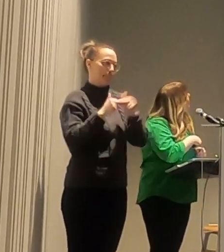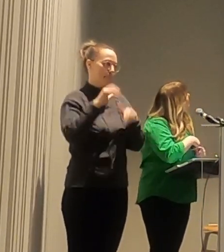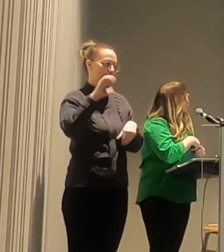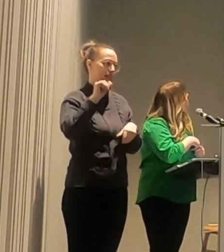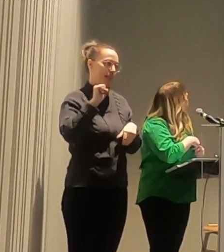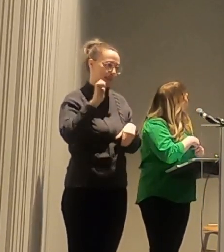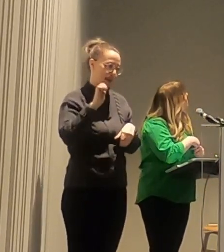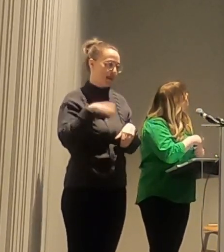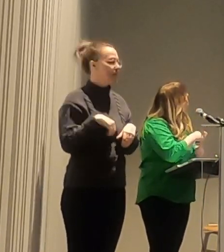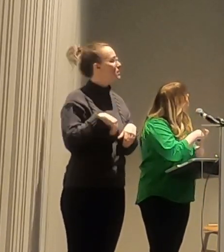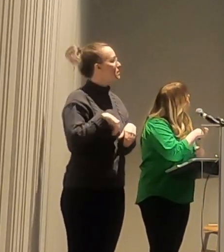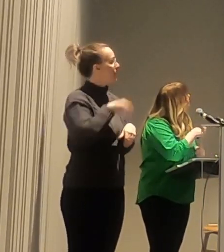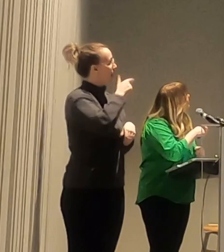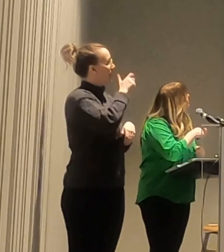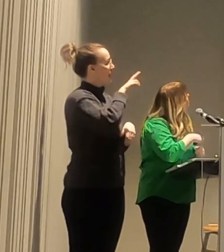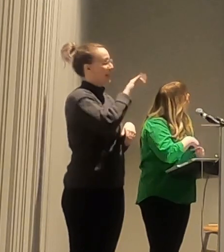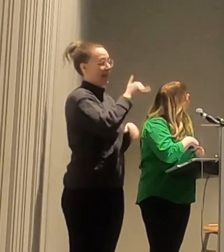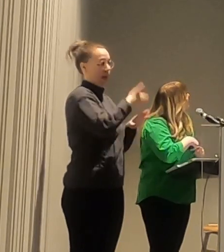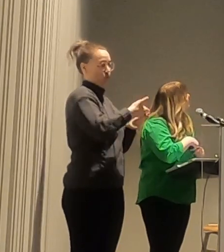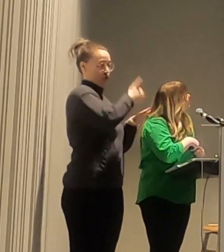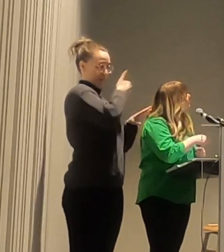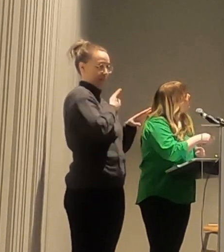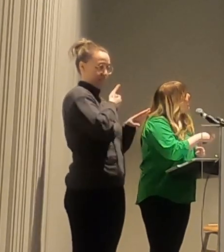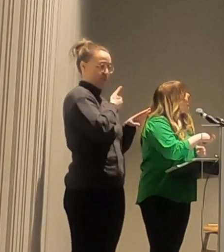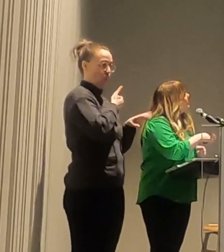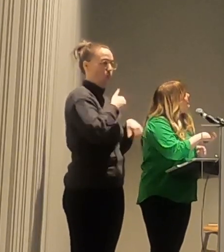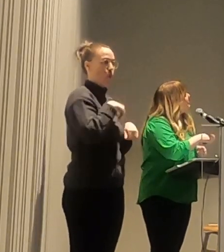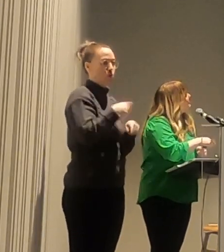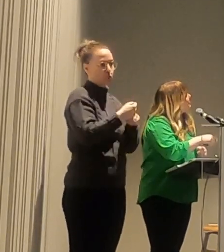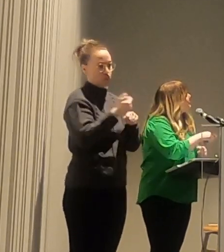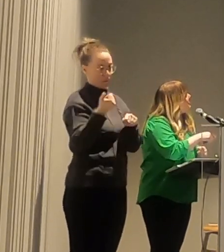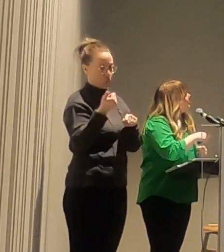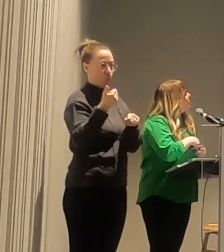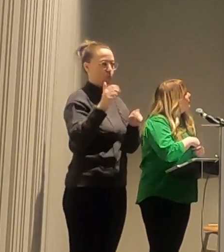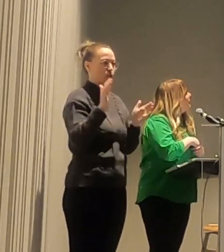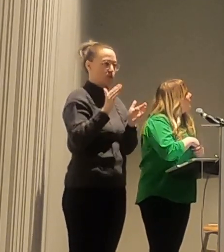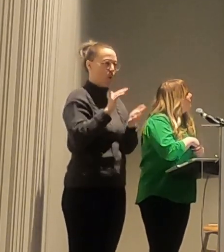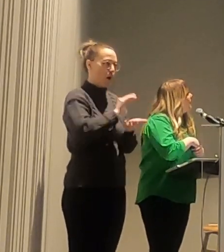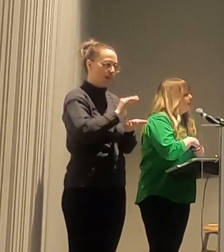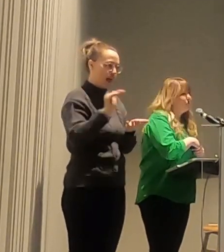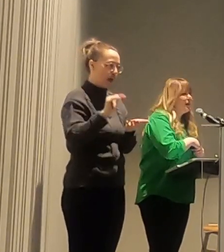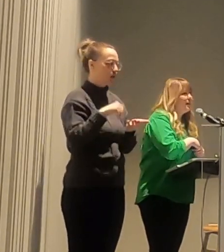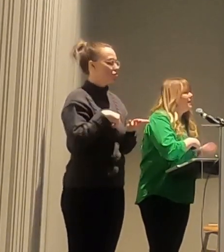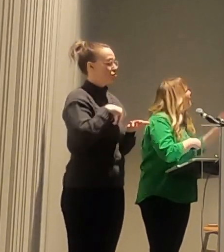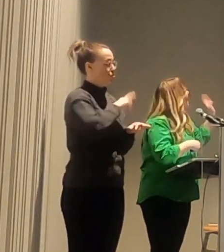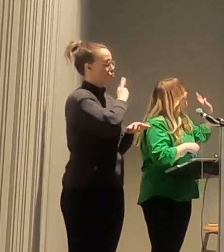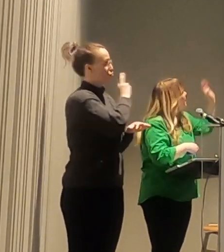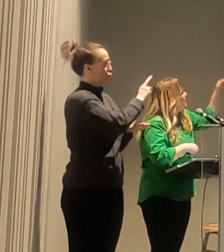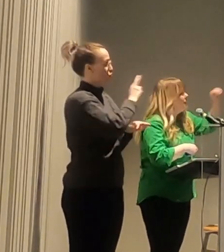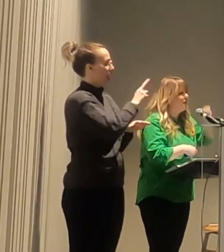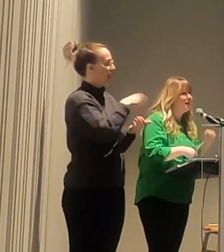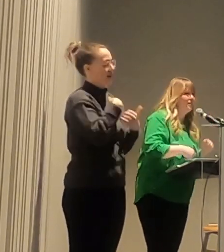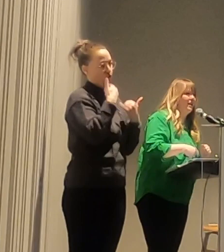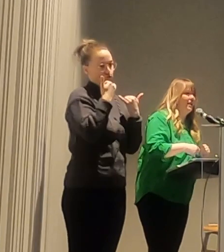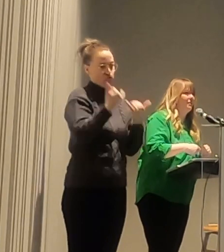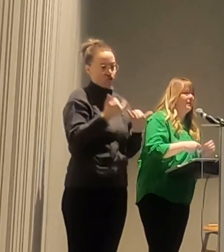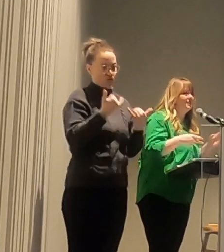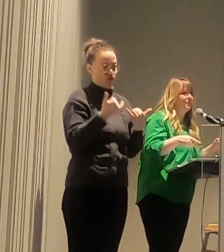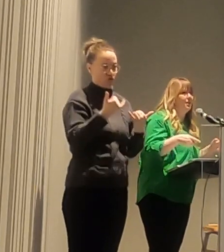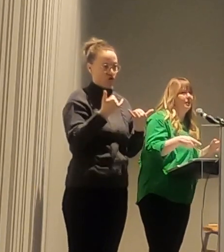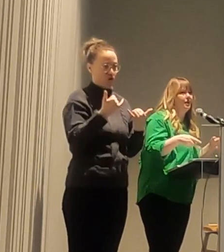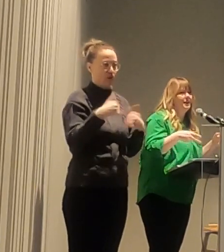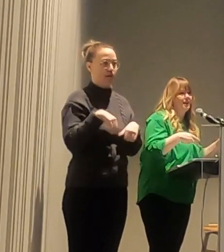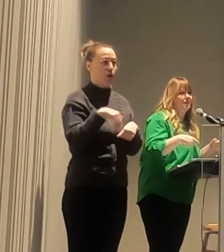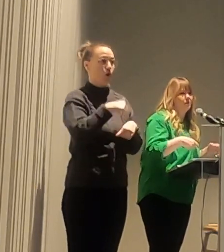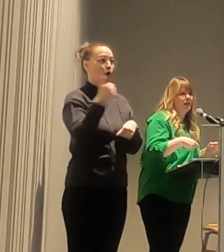the Thompson Gallery before, so we removed these smaller wedges. And here we see the current on the right, and then on the other side of the gallery